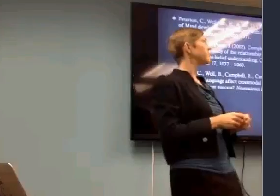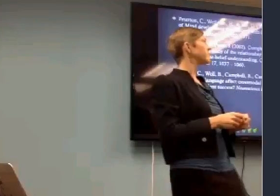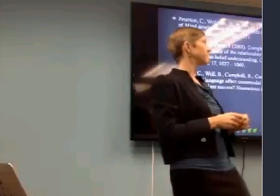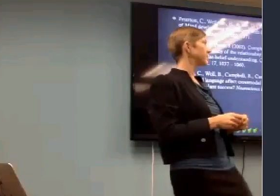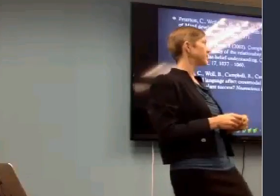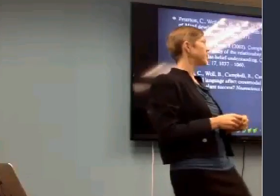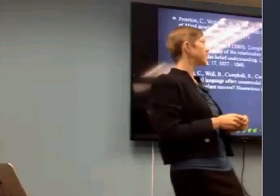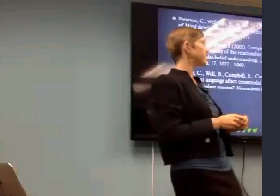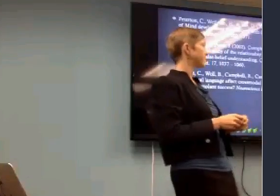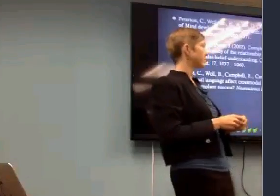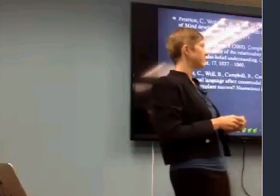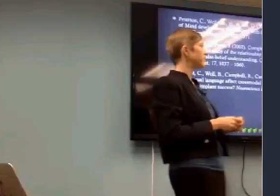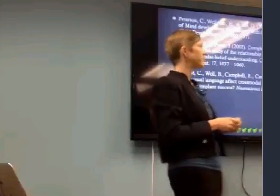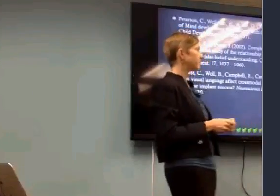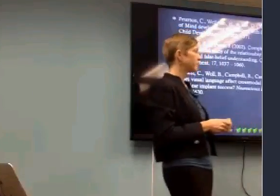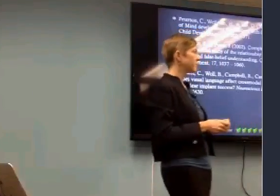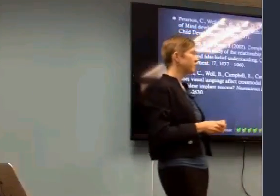Social media as well